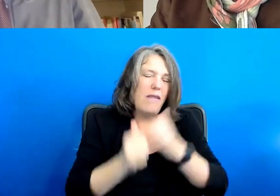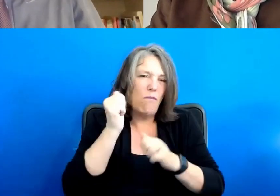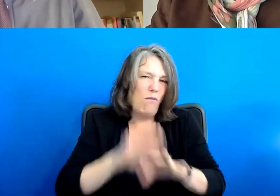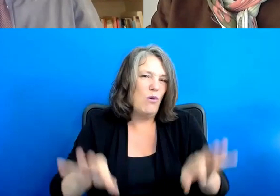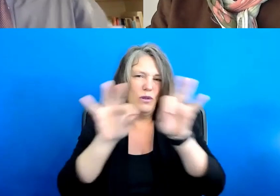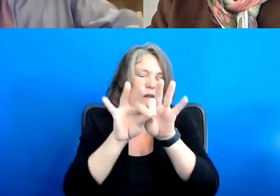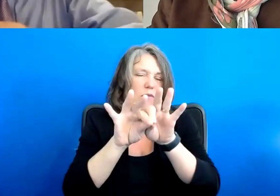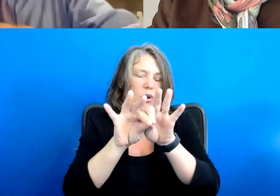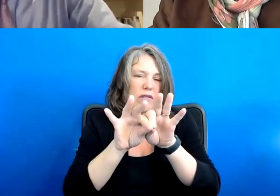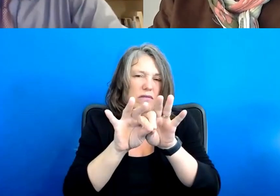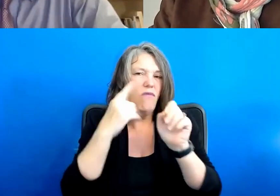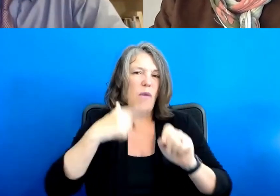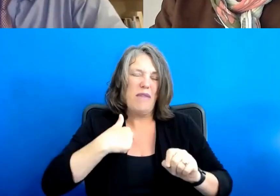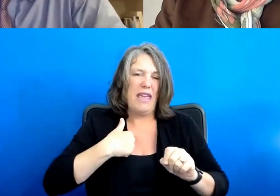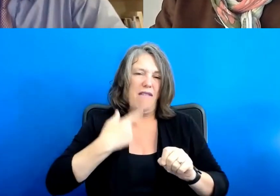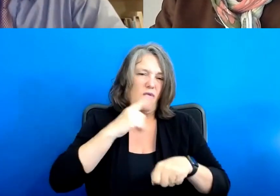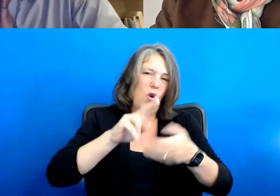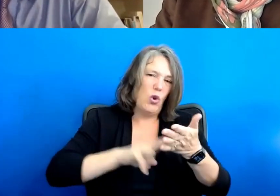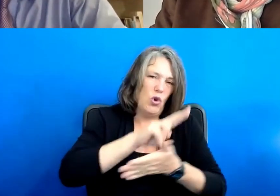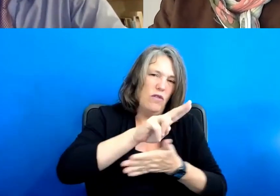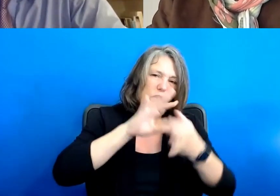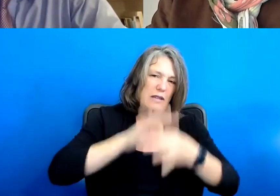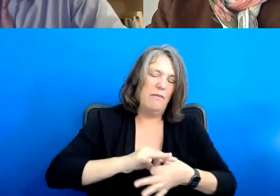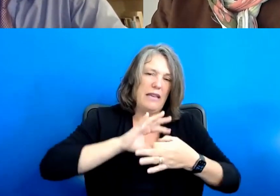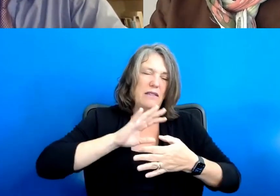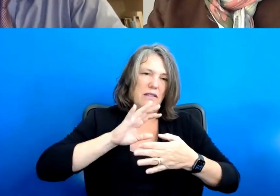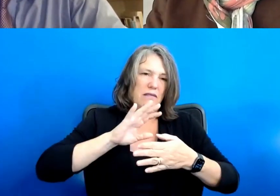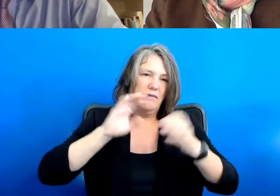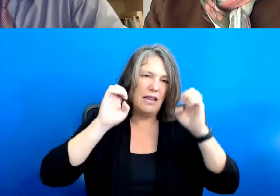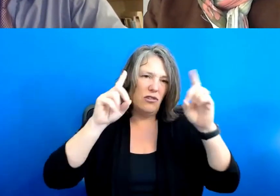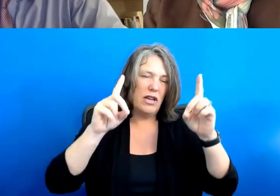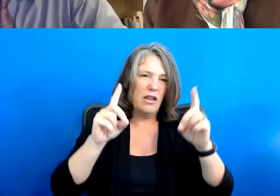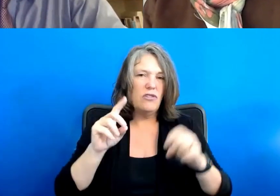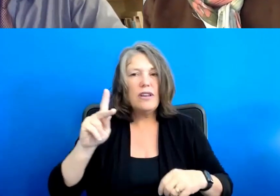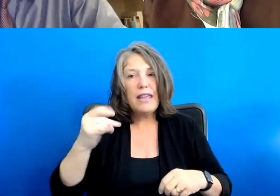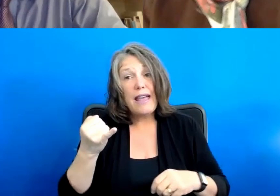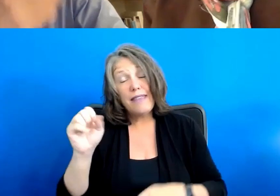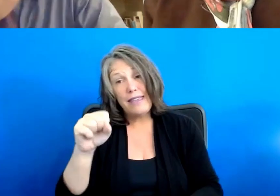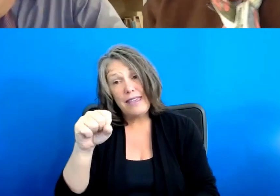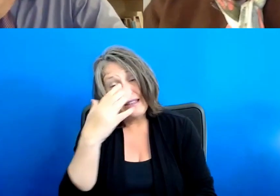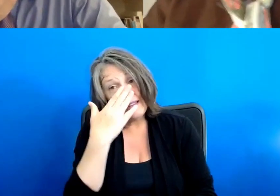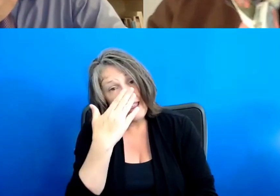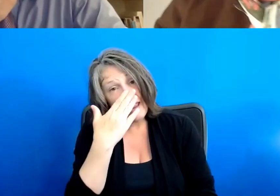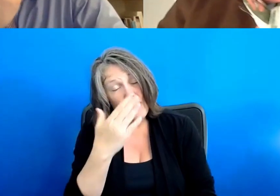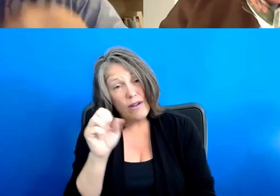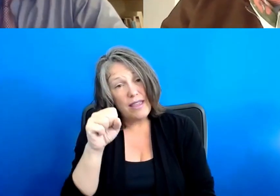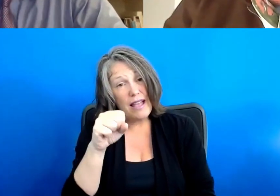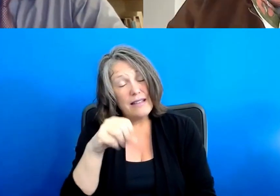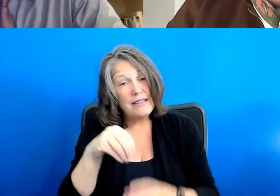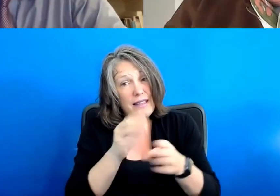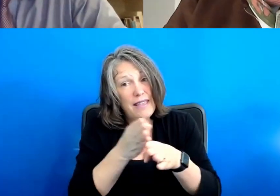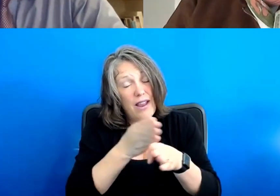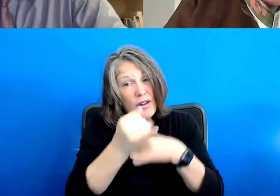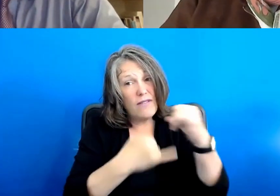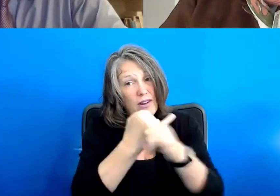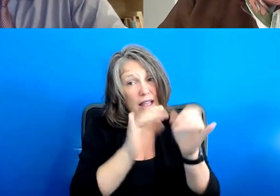thing to me in terms of university-based education. Thank you. Yes, most definitely. And in the area of